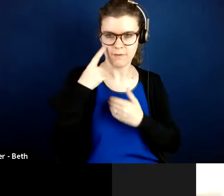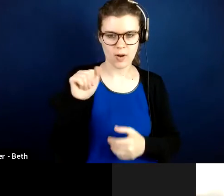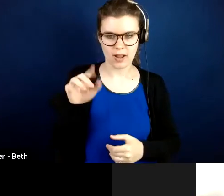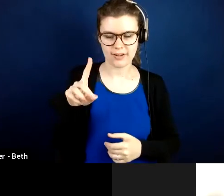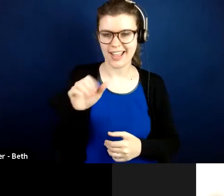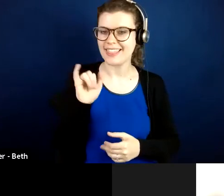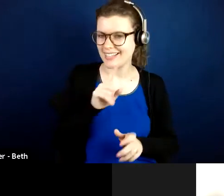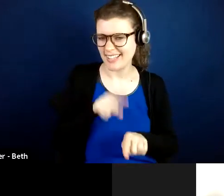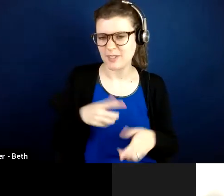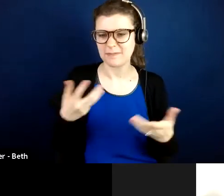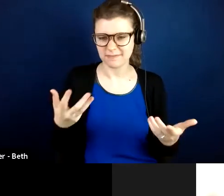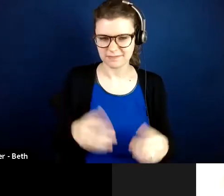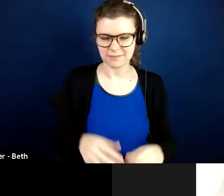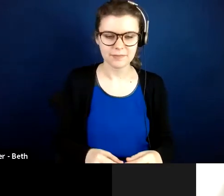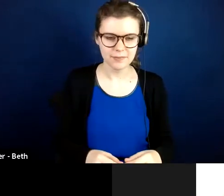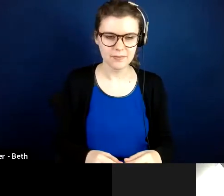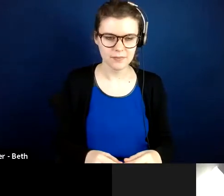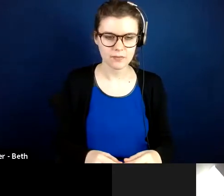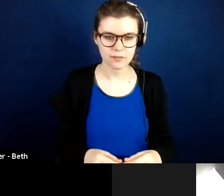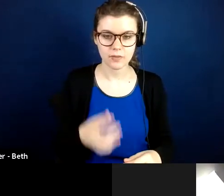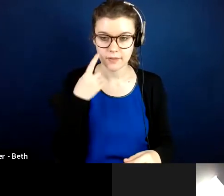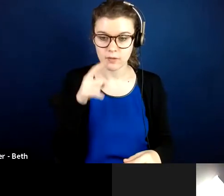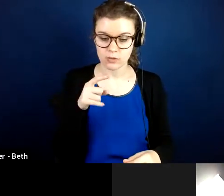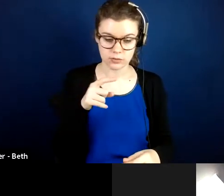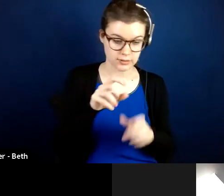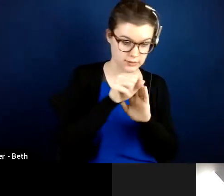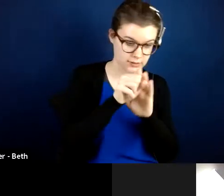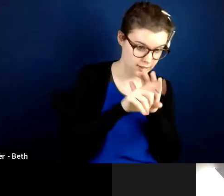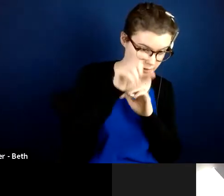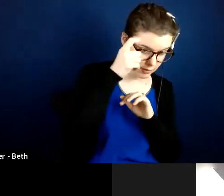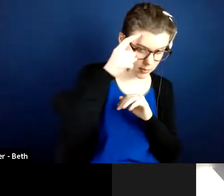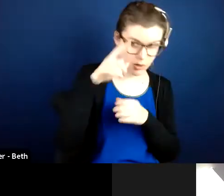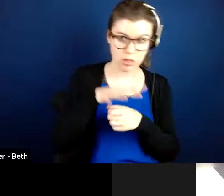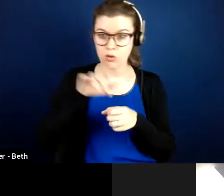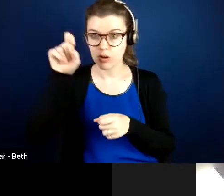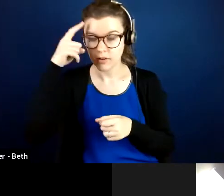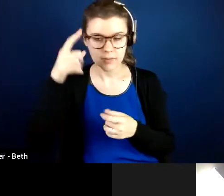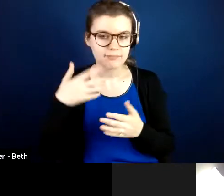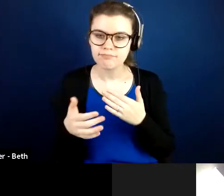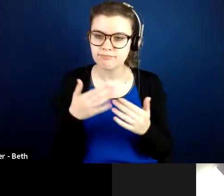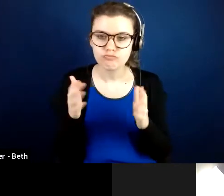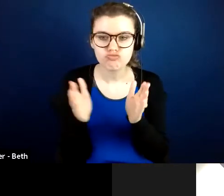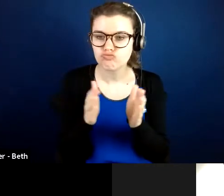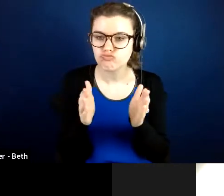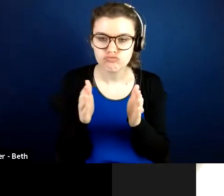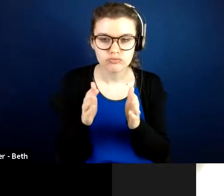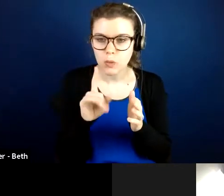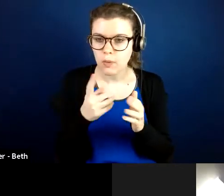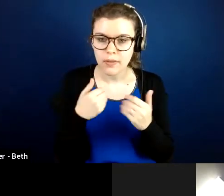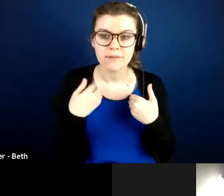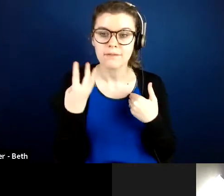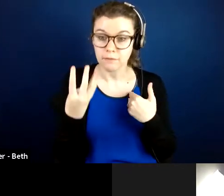the answer. When we're looking at state and local government employees, it doesn't matter if you're a really small little village, you only have 4 employees,